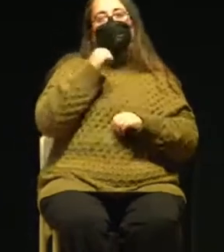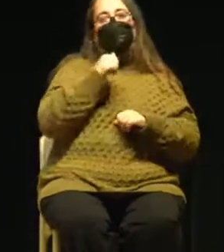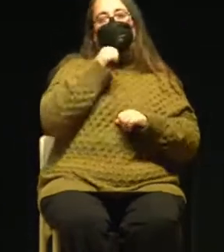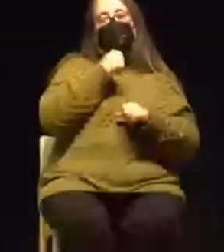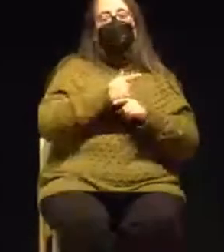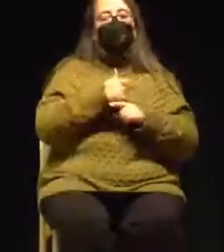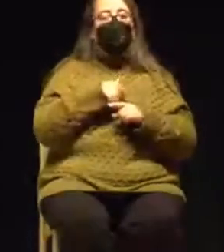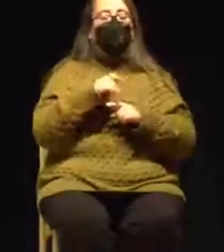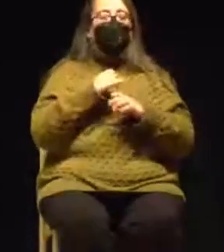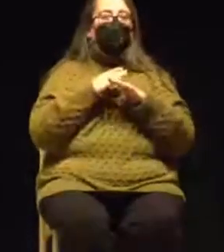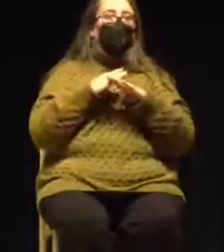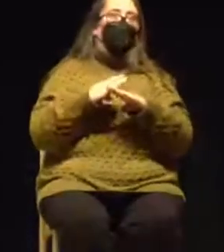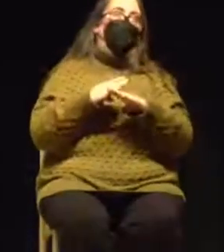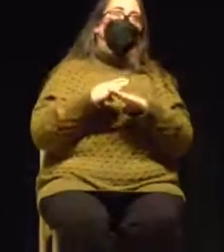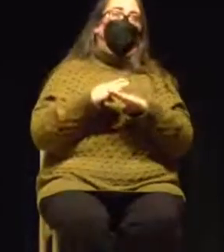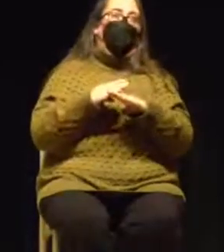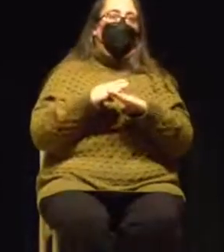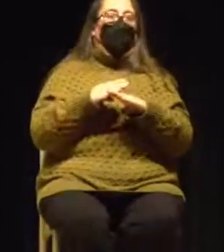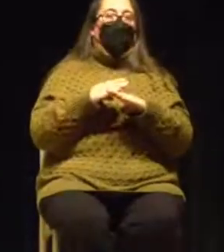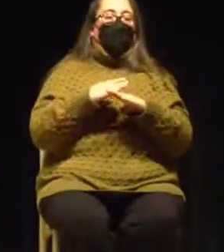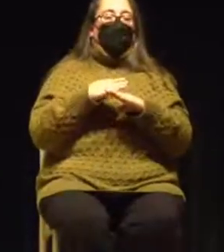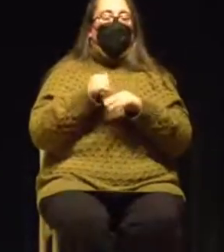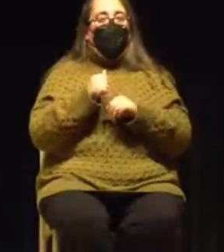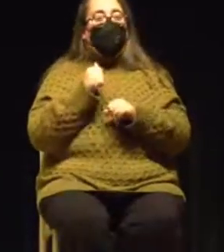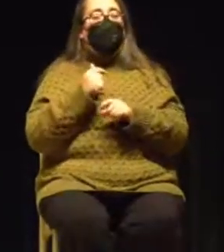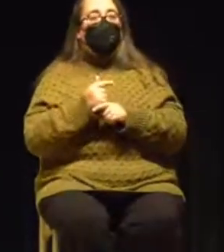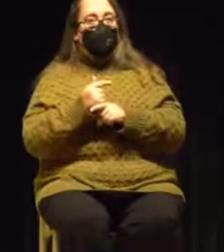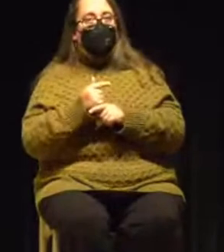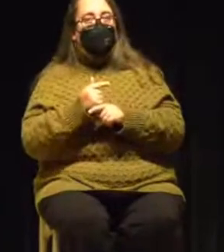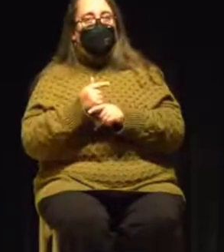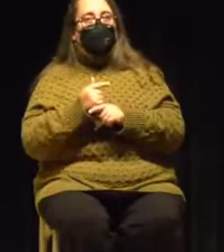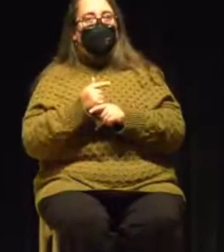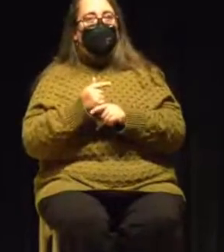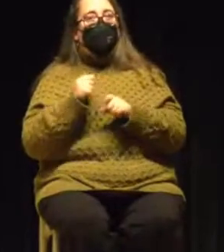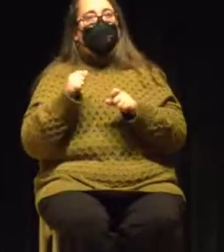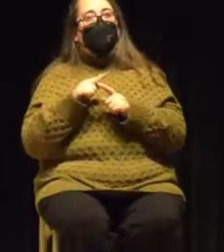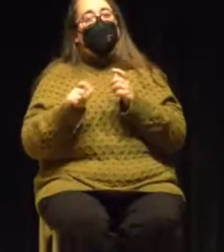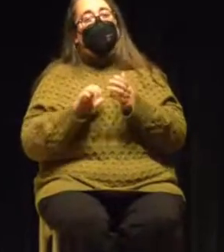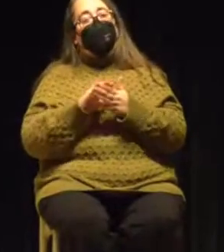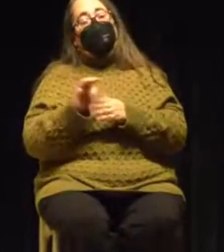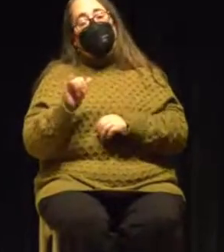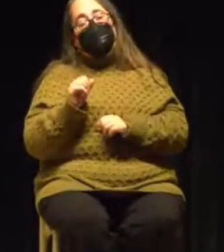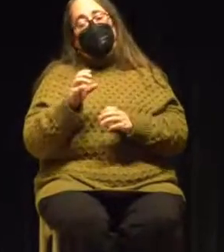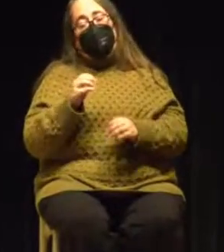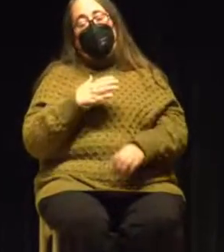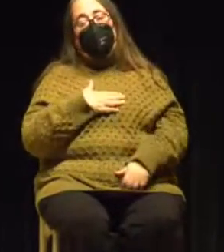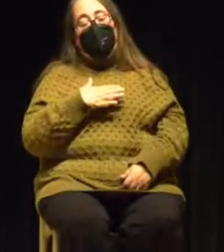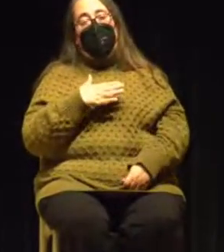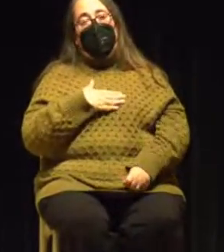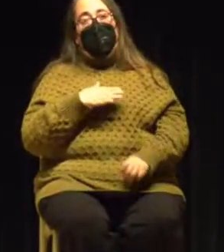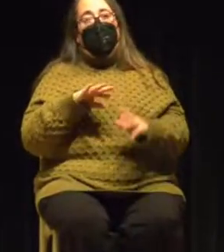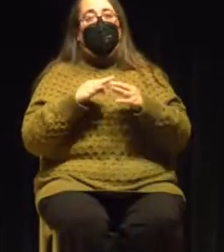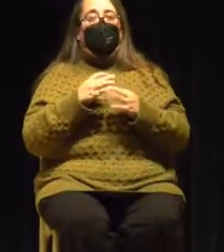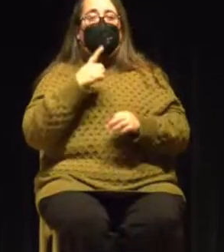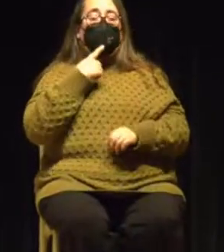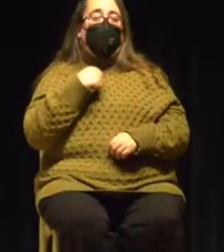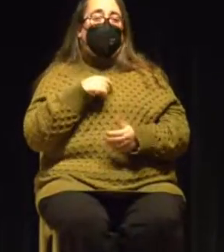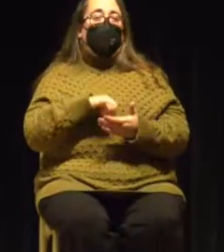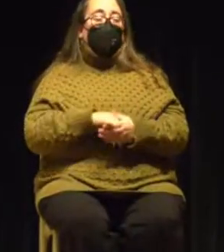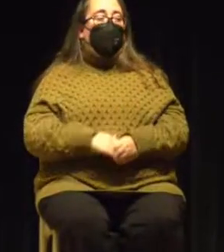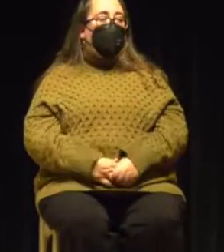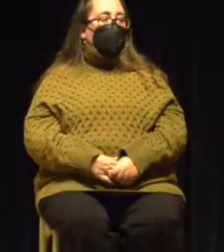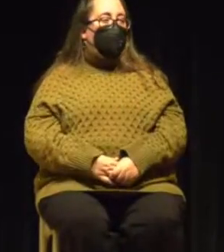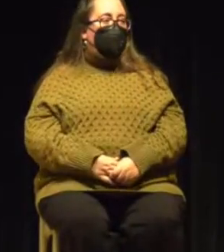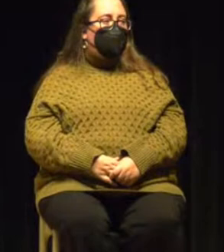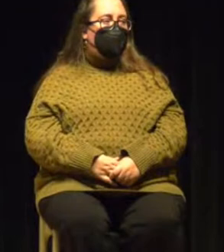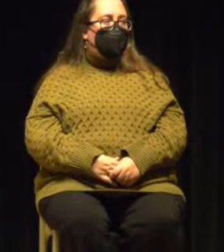like this wall between my sister, you know, prospects as well. So my it was my family telling me these things. But